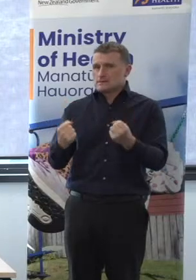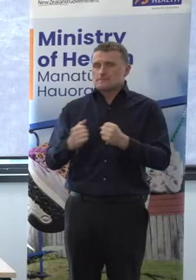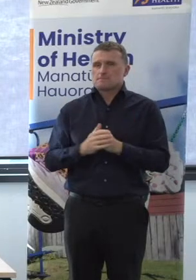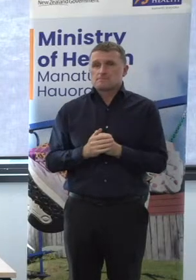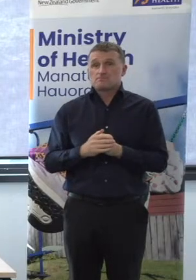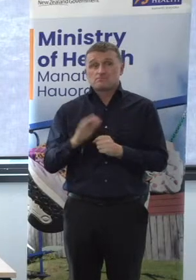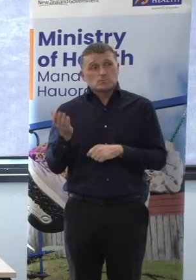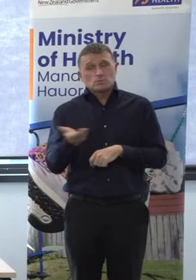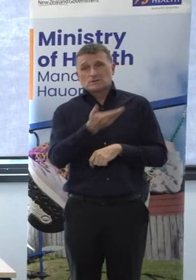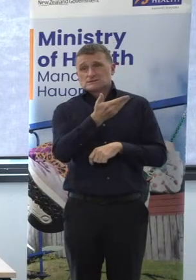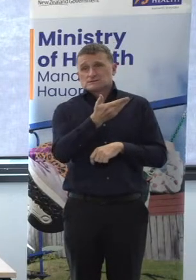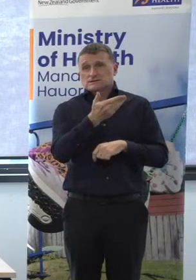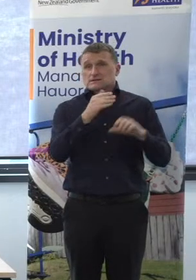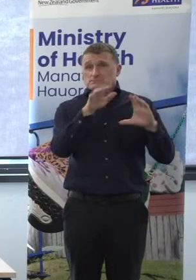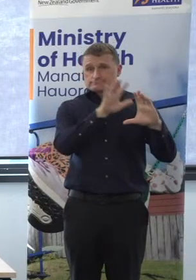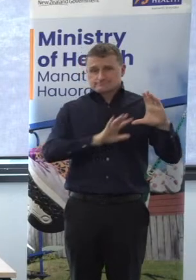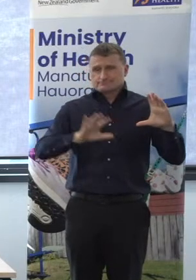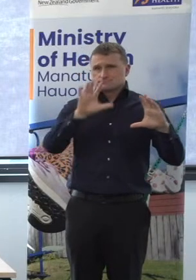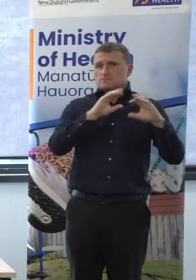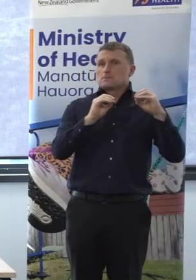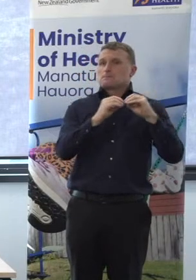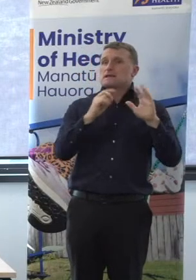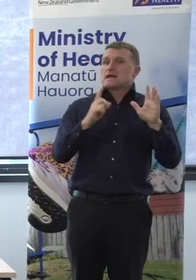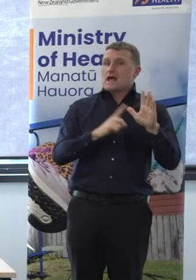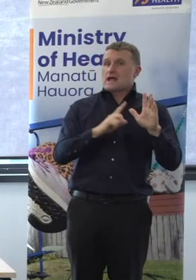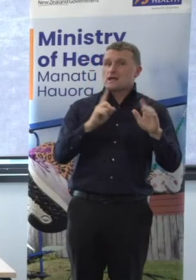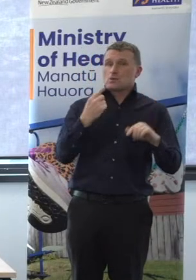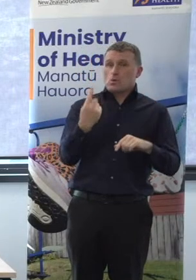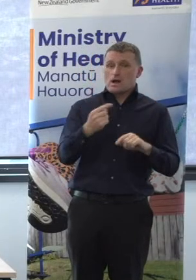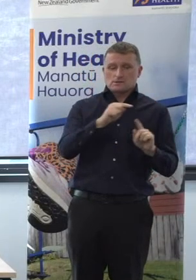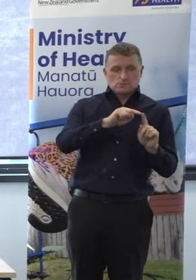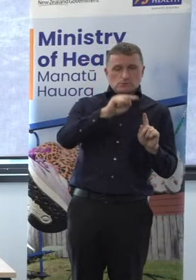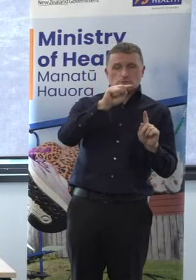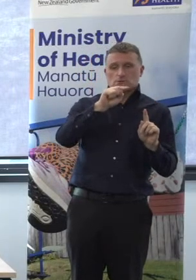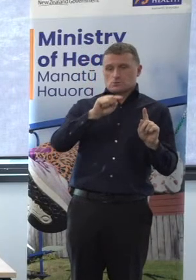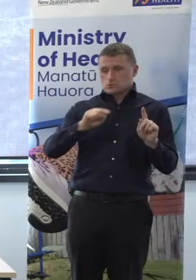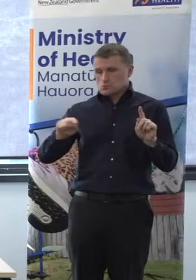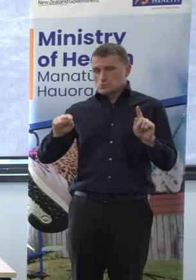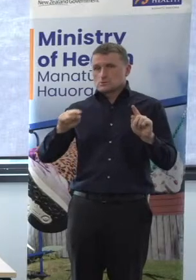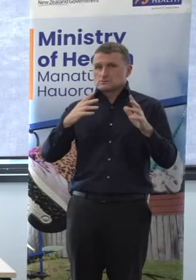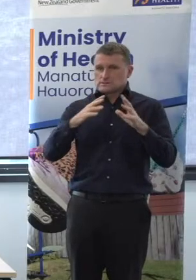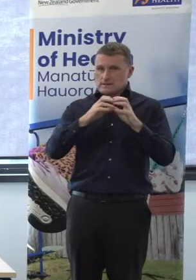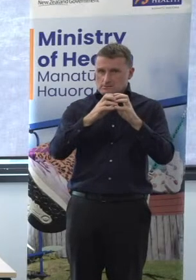from the graph, the BA1 variant was common until recently, and now BA2 is dominant.